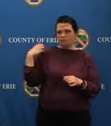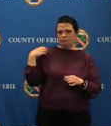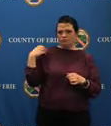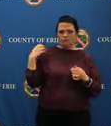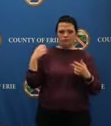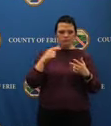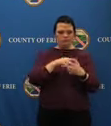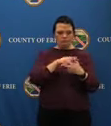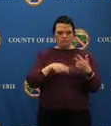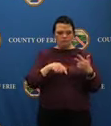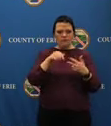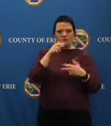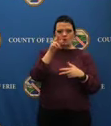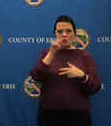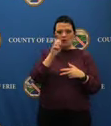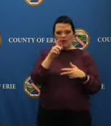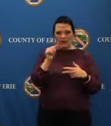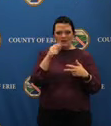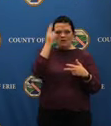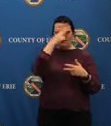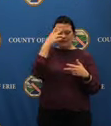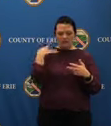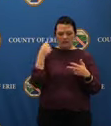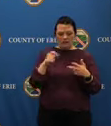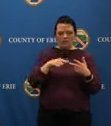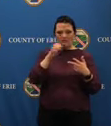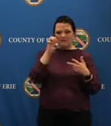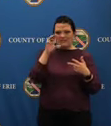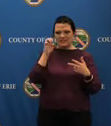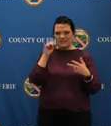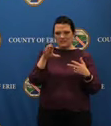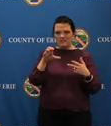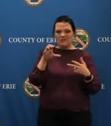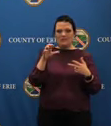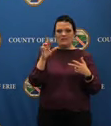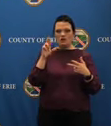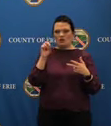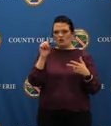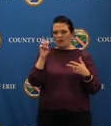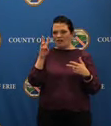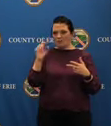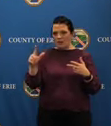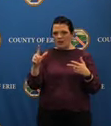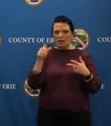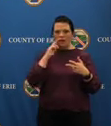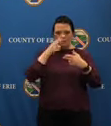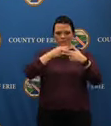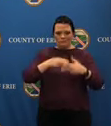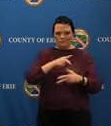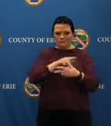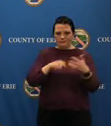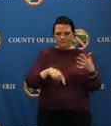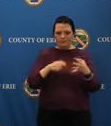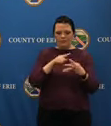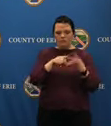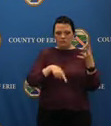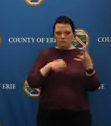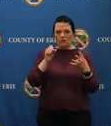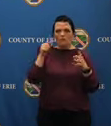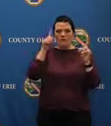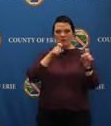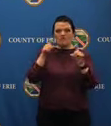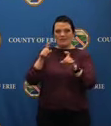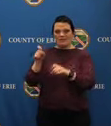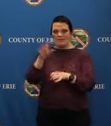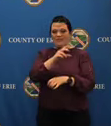Tom Cracioci at ECMC, Mark Sullivan at Catholics, Candace Johnson at Roswell Park. And they're testing a lot of their staff